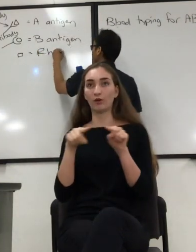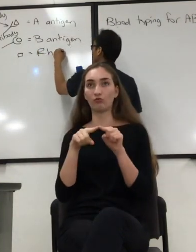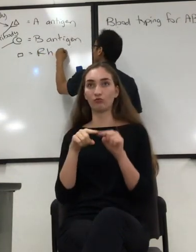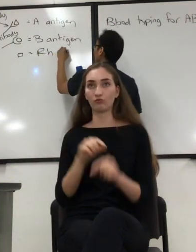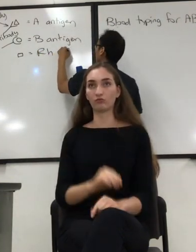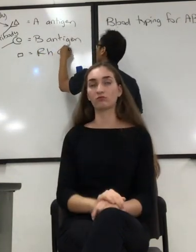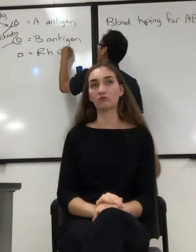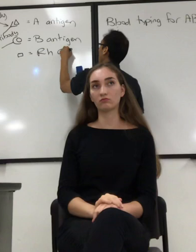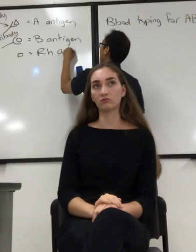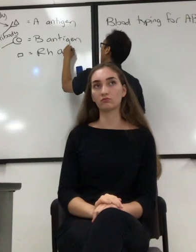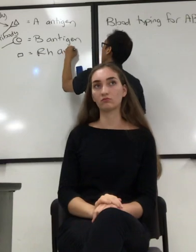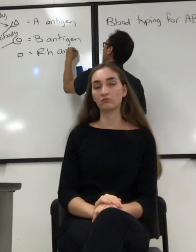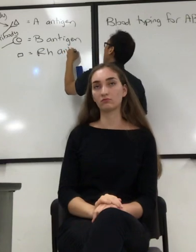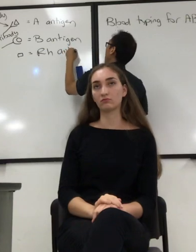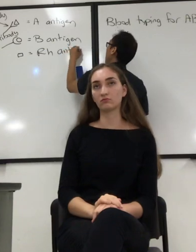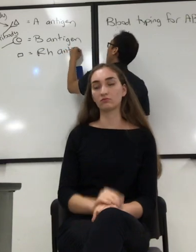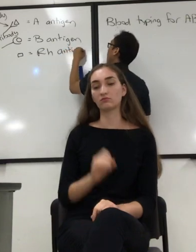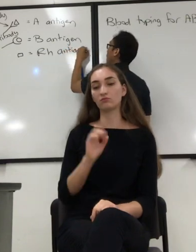RH antigen.